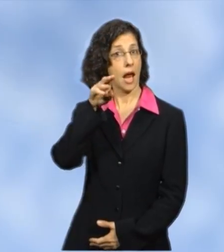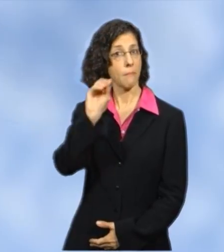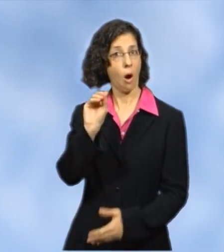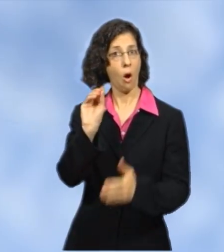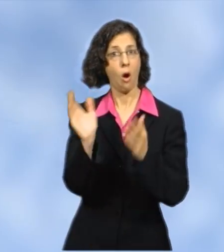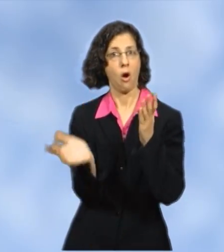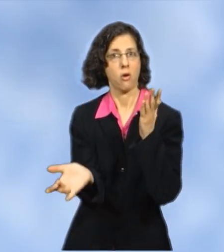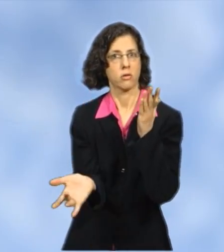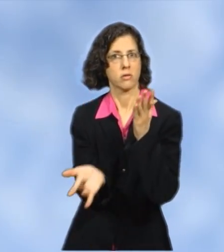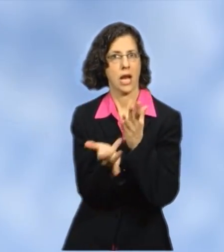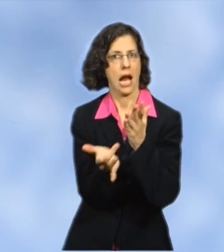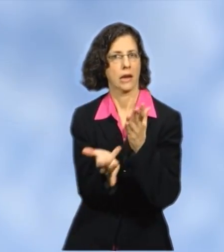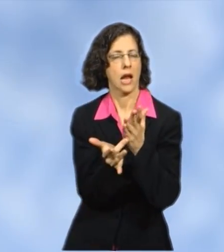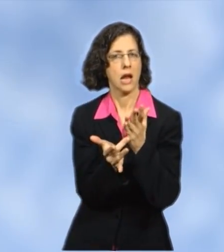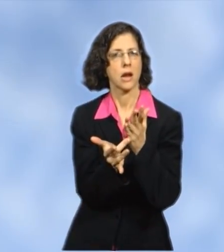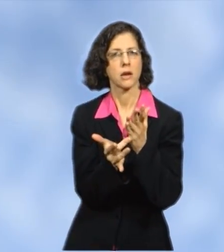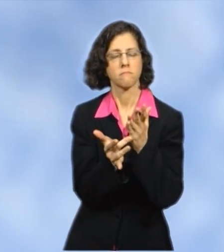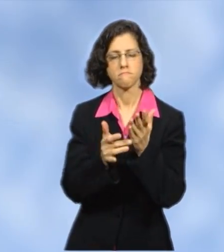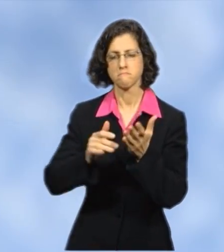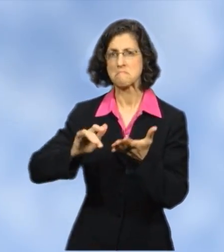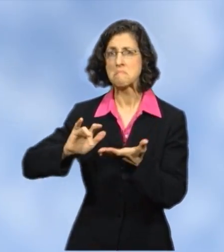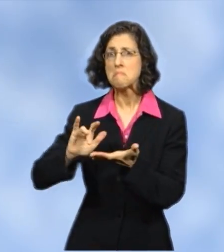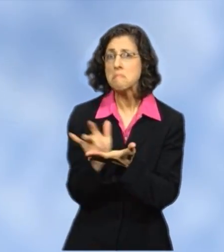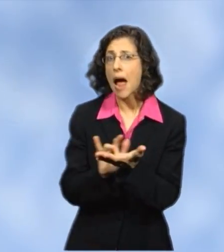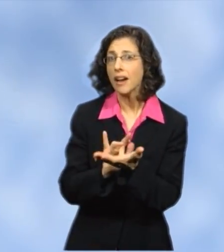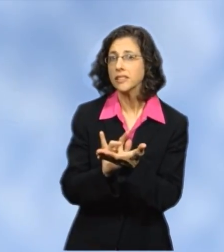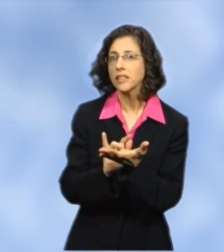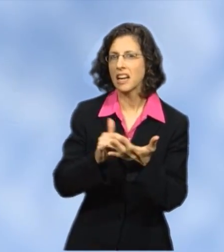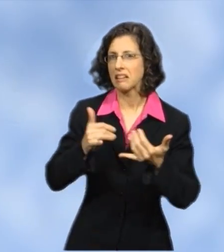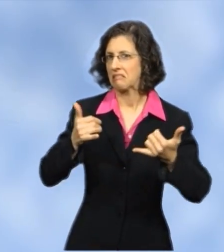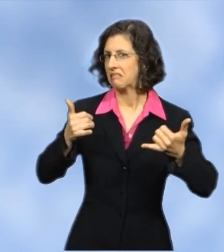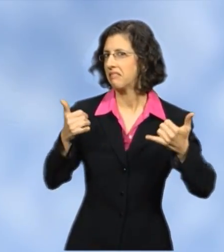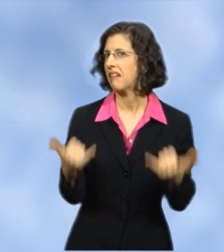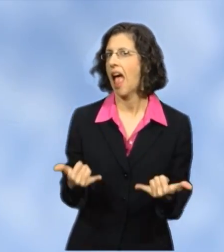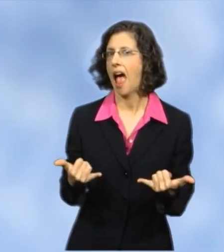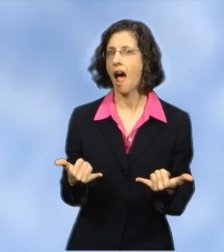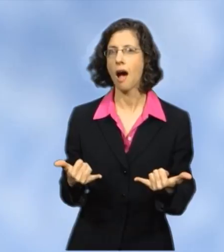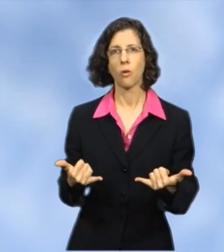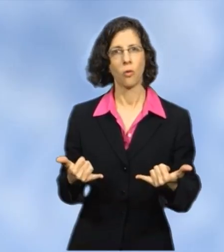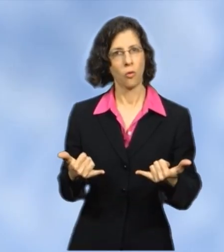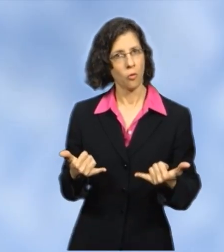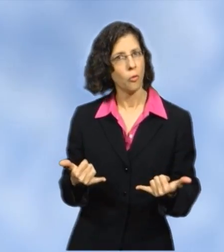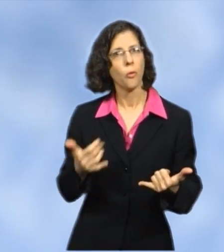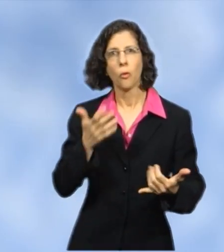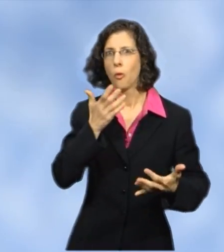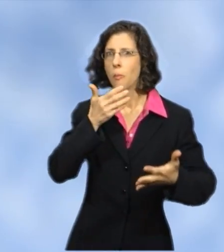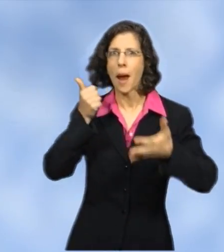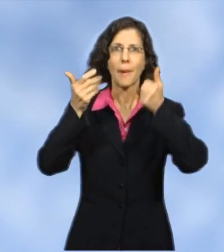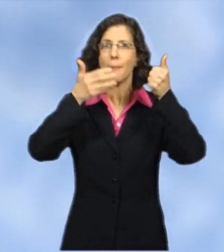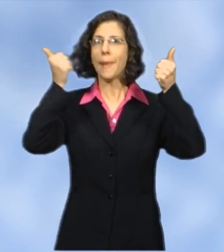New medicines and techniques have helped people tolerate chemotherapy better.